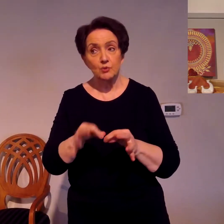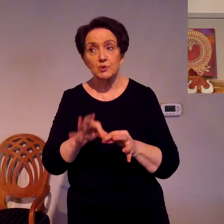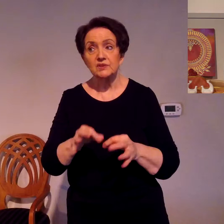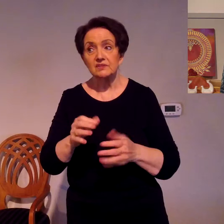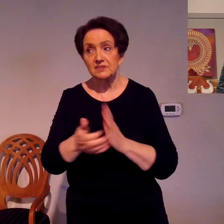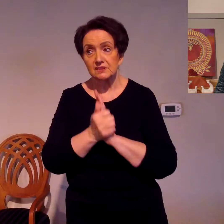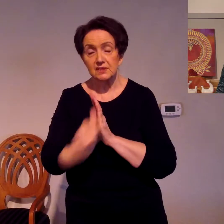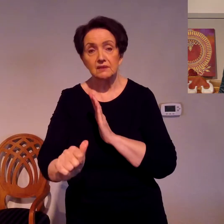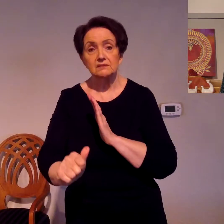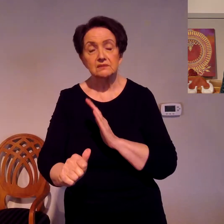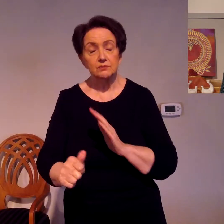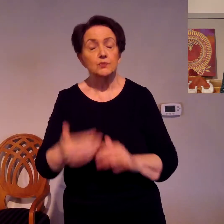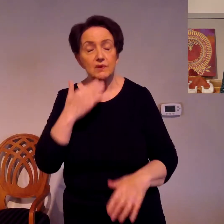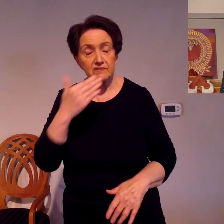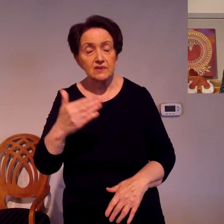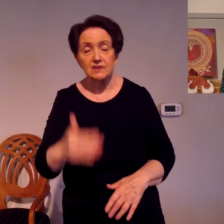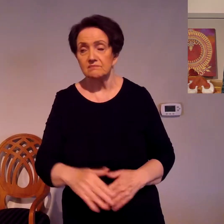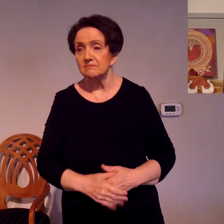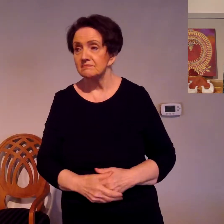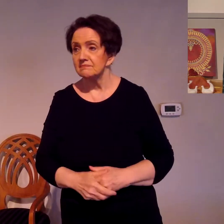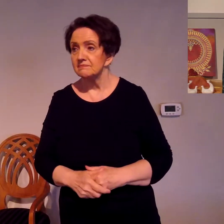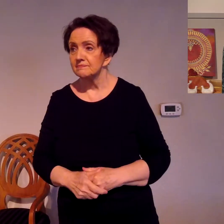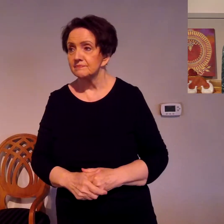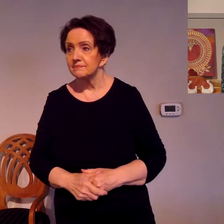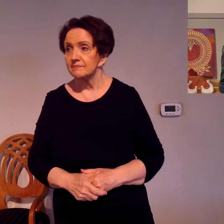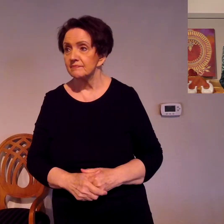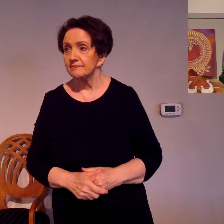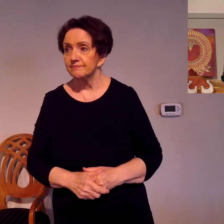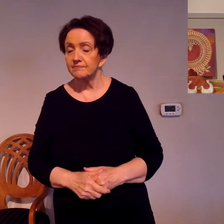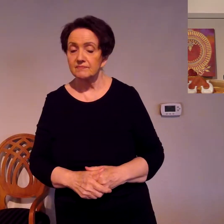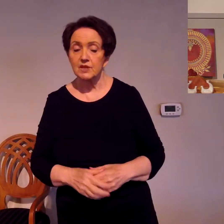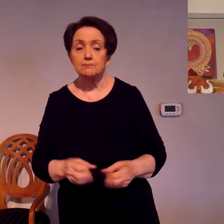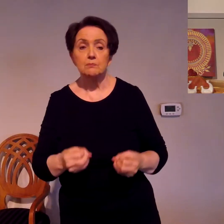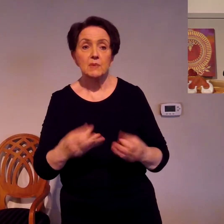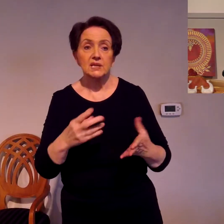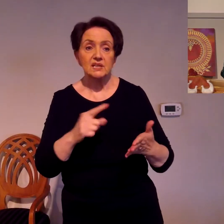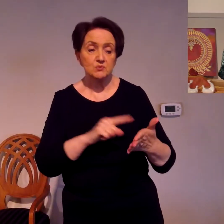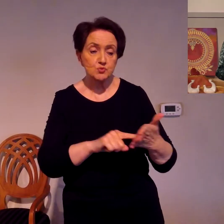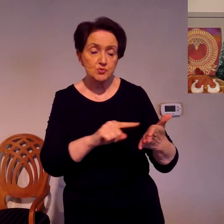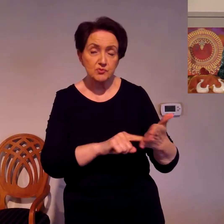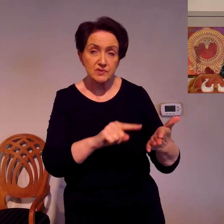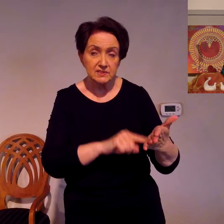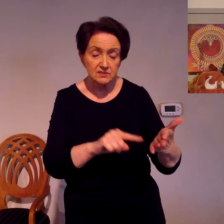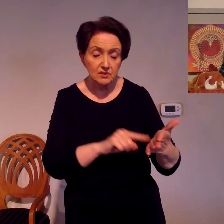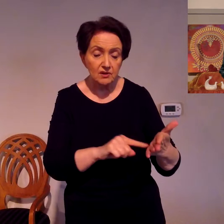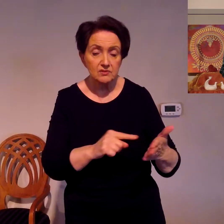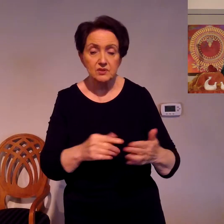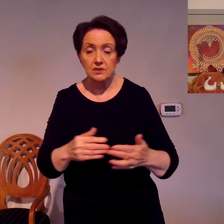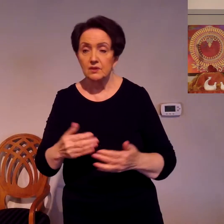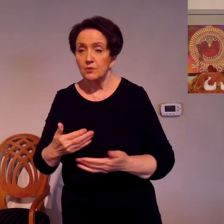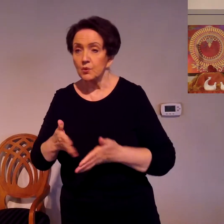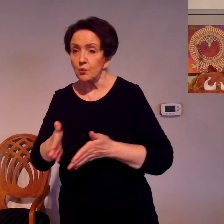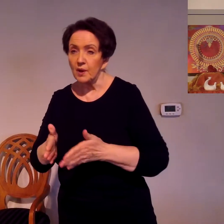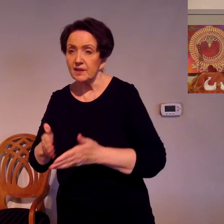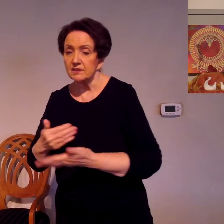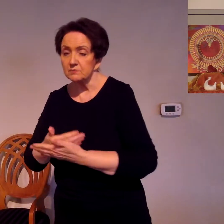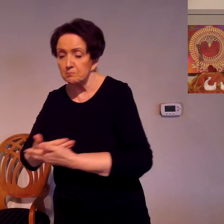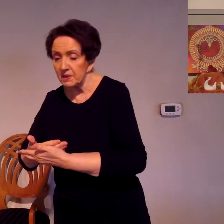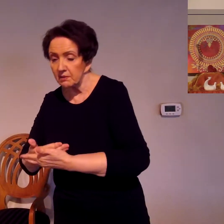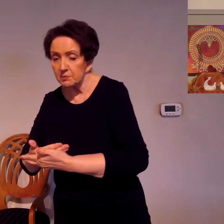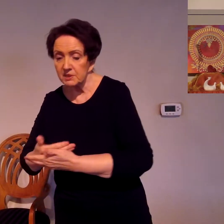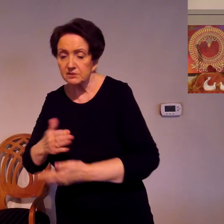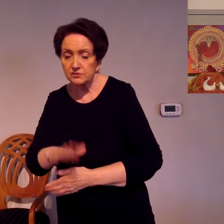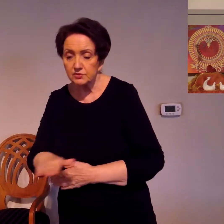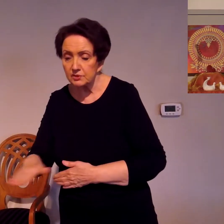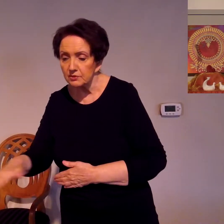done tons and tons of studies on the ways in which babies and children and adults respond